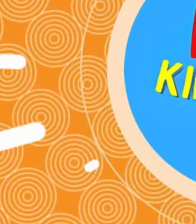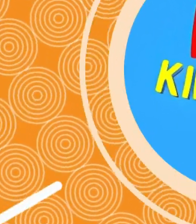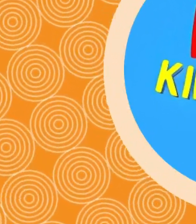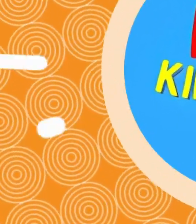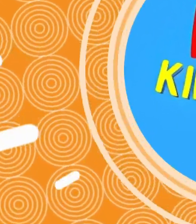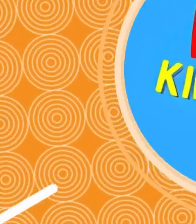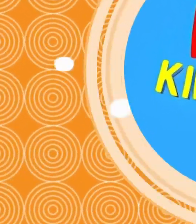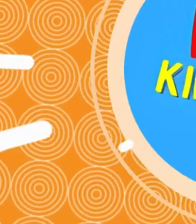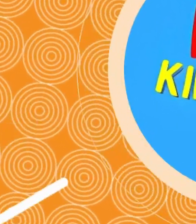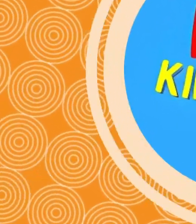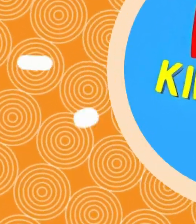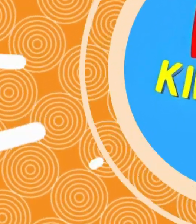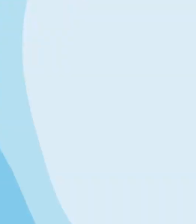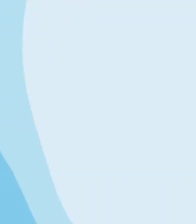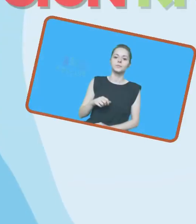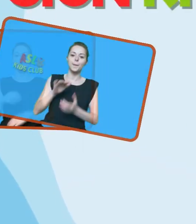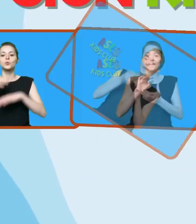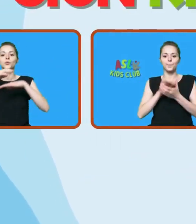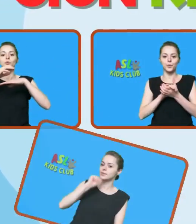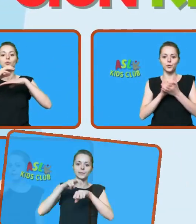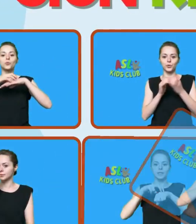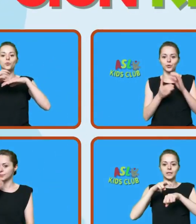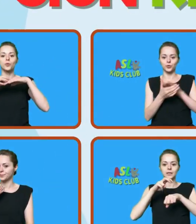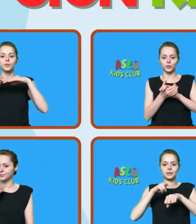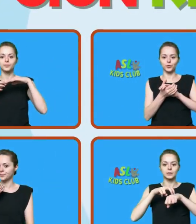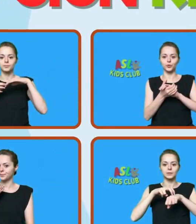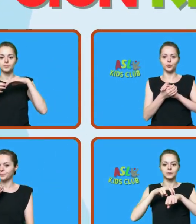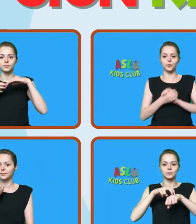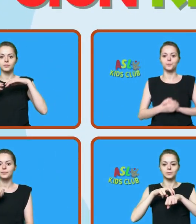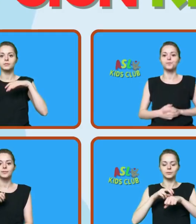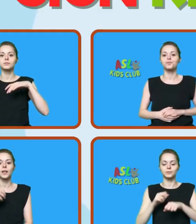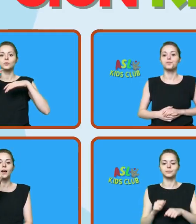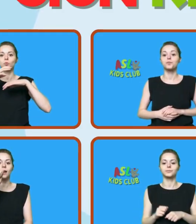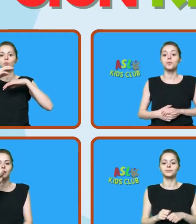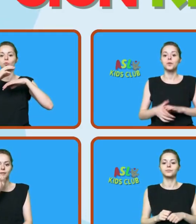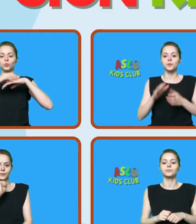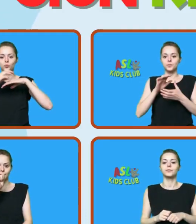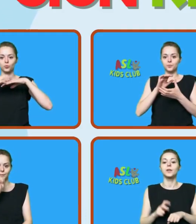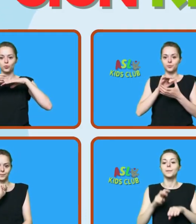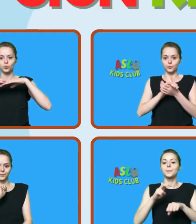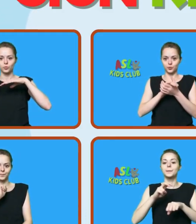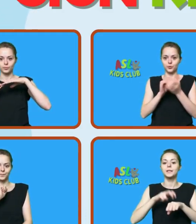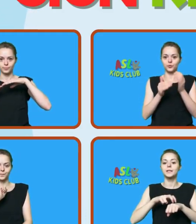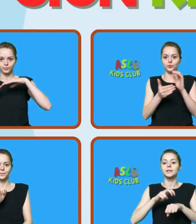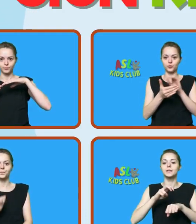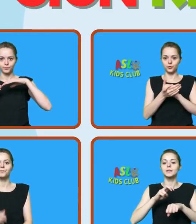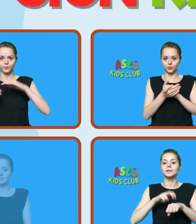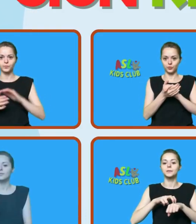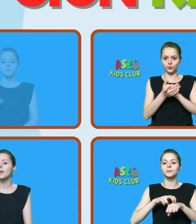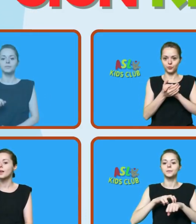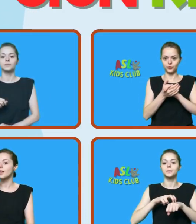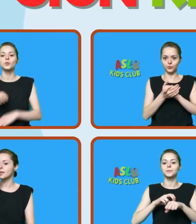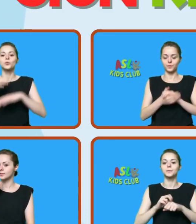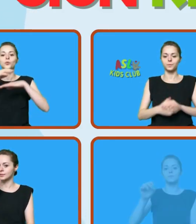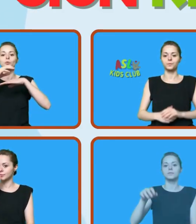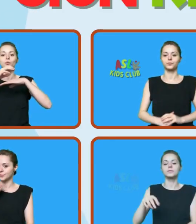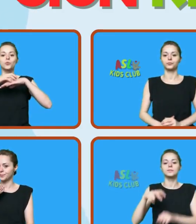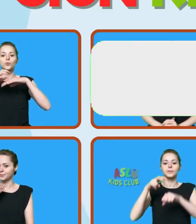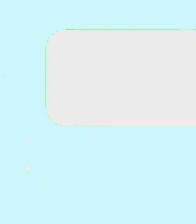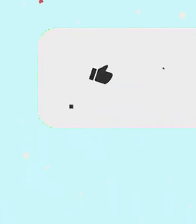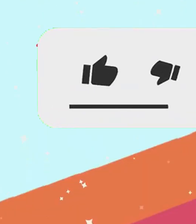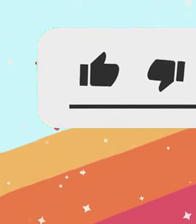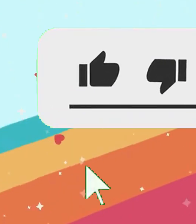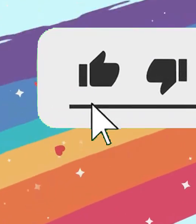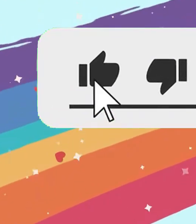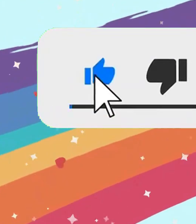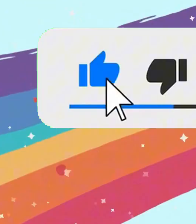Welcome to the ASL Kids Club. Are you ready to test your knowledge of food signs? Watch the sign, guess the food, and challenge yourself. Don't